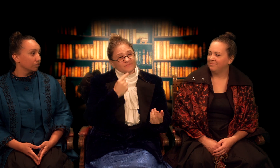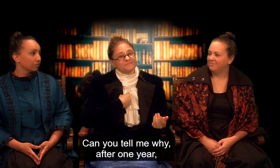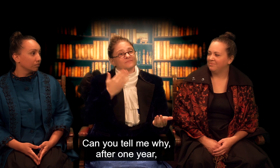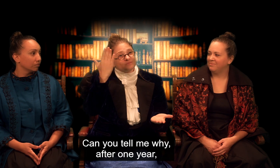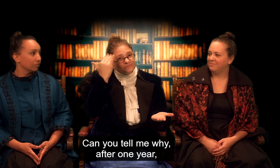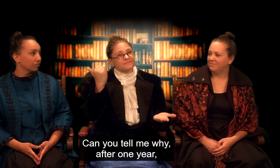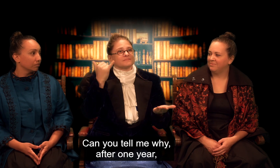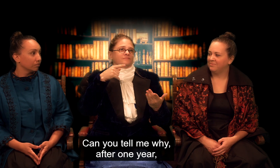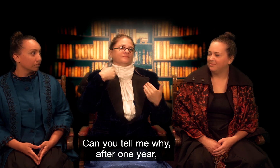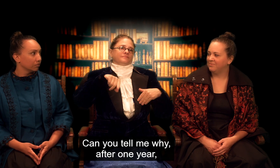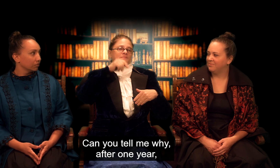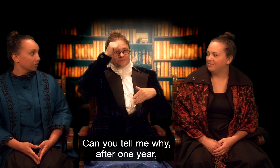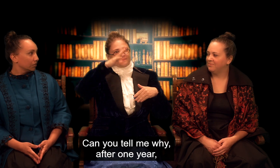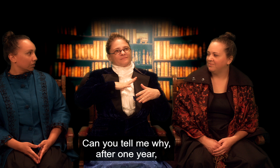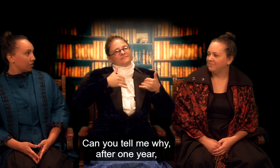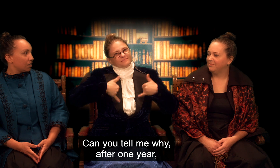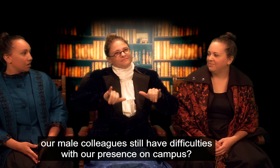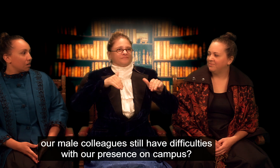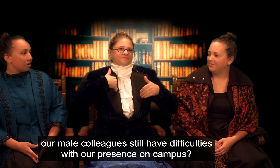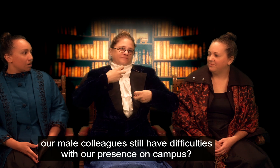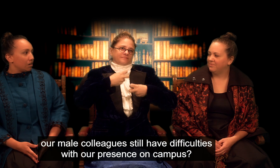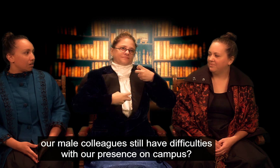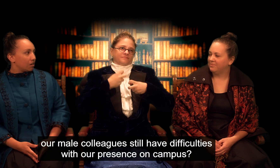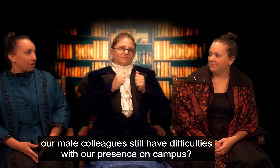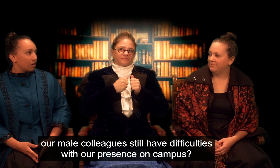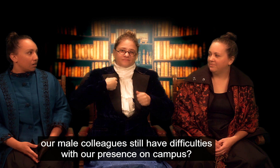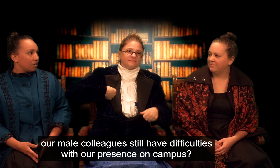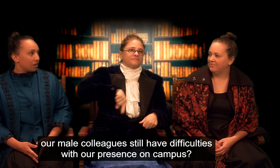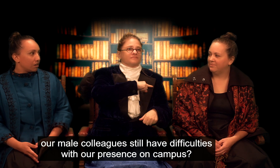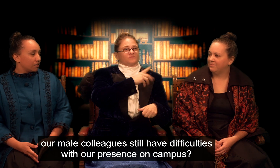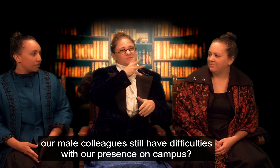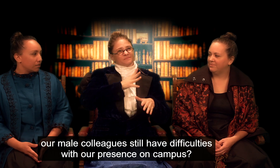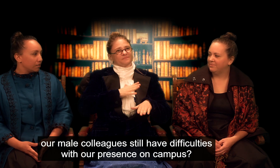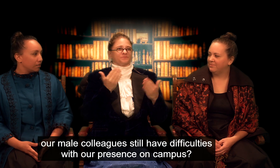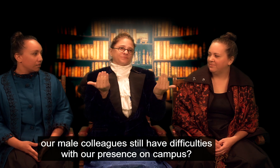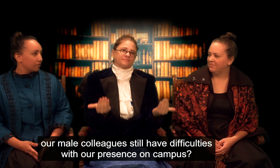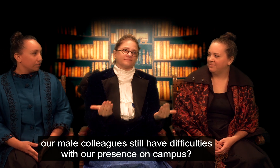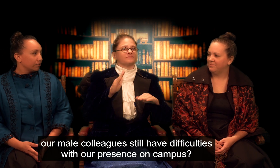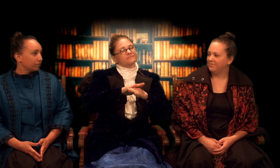Can you tell me why, after 1 year, our male colleagues still have difficulties with our presence on campus?